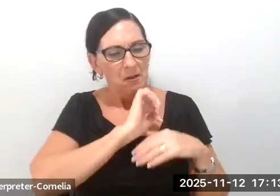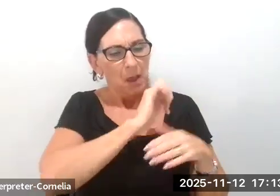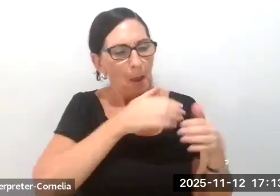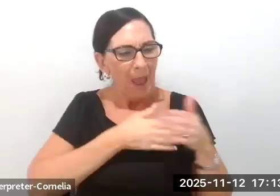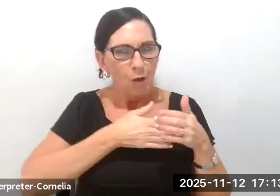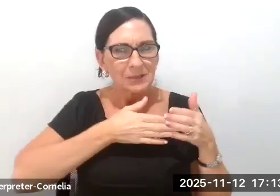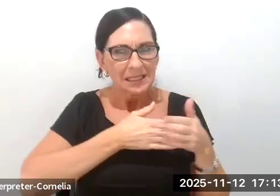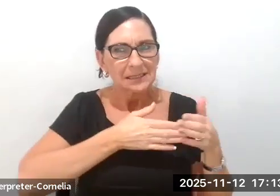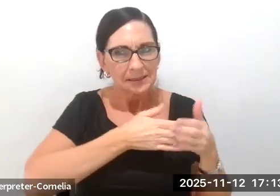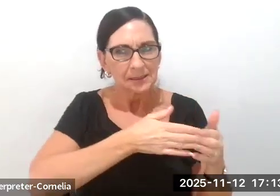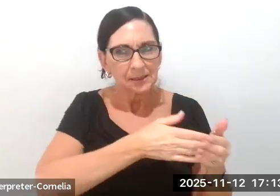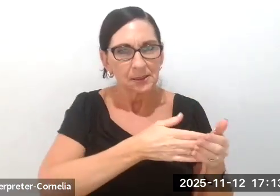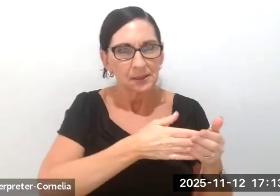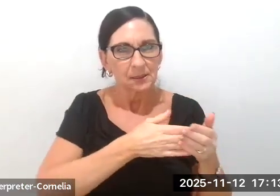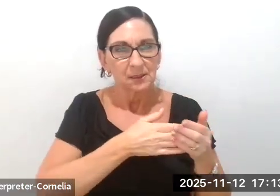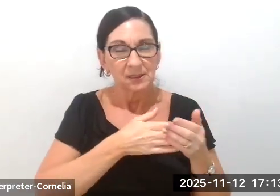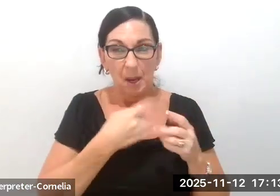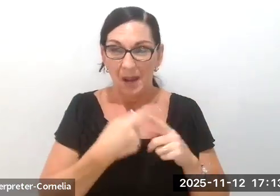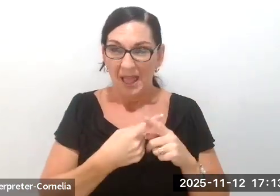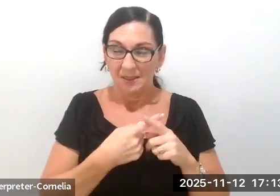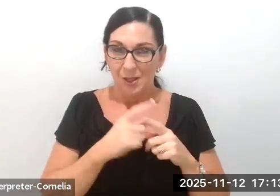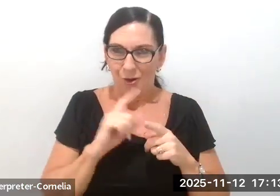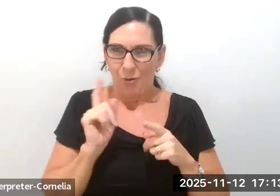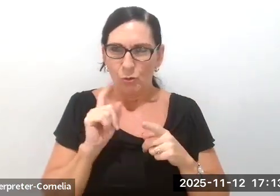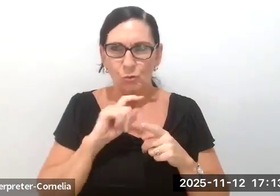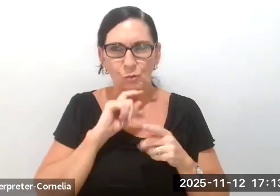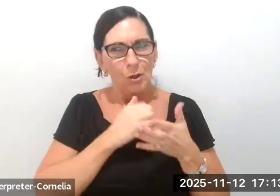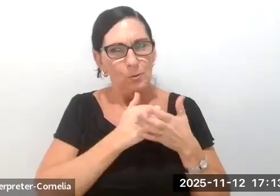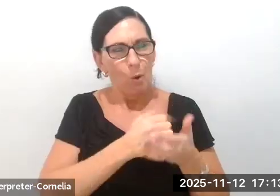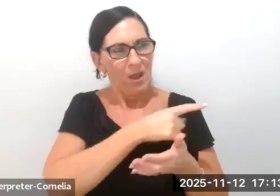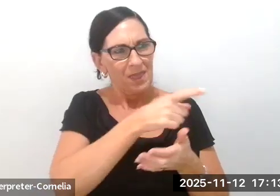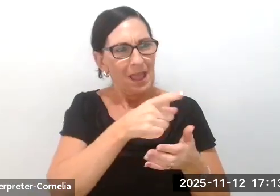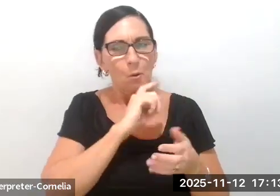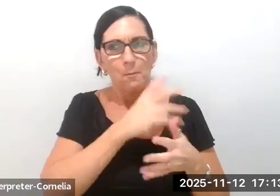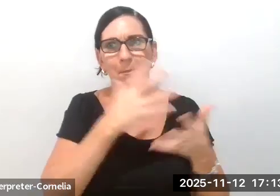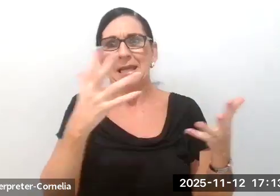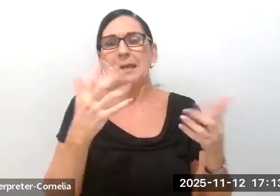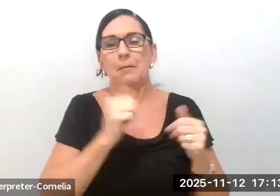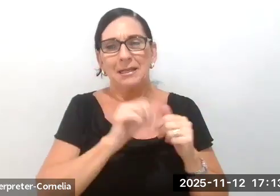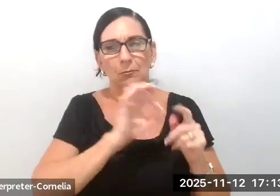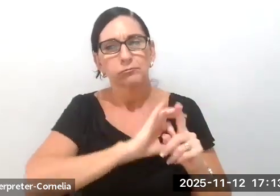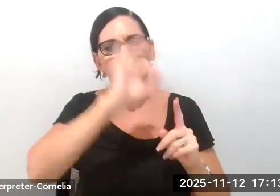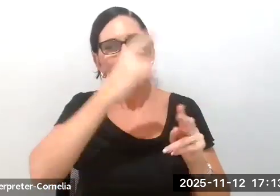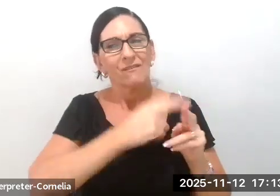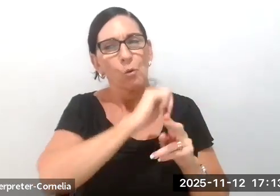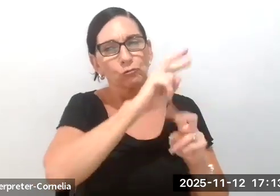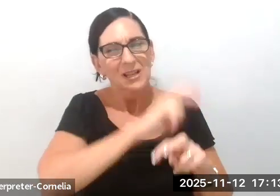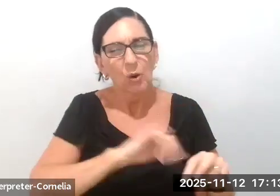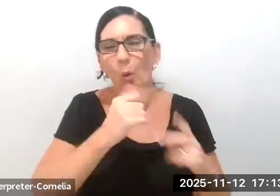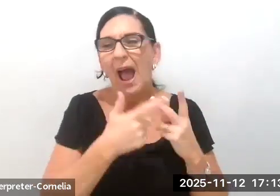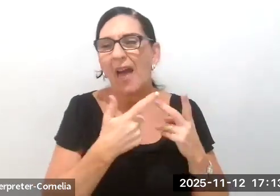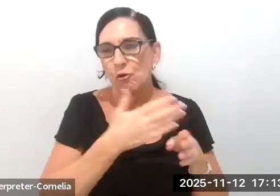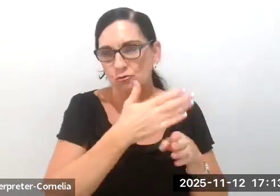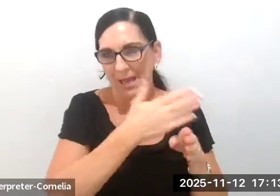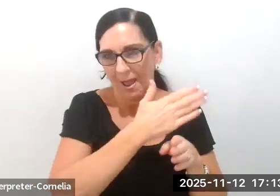but what importantly would support them to make the biggest difference in their research or other careers. So